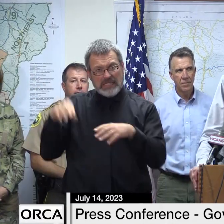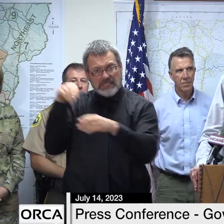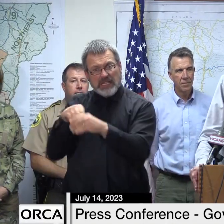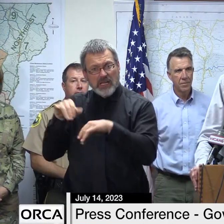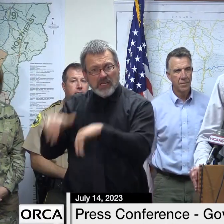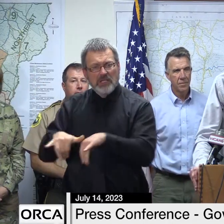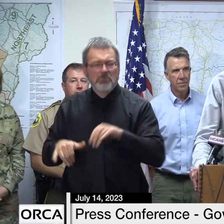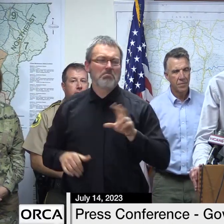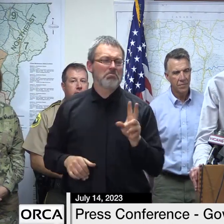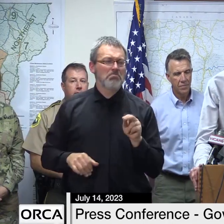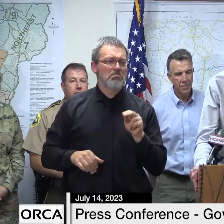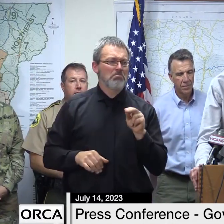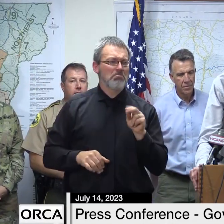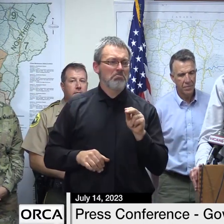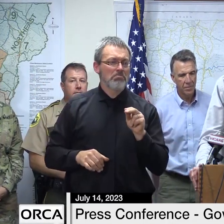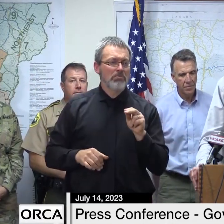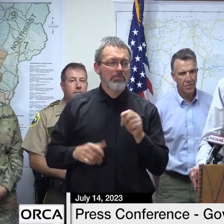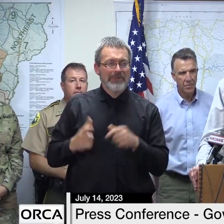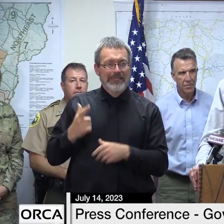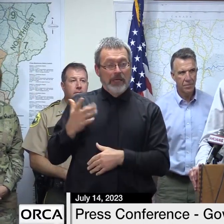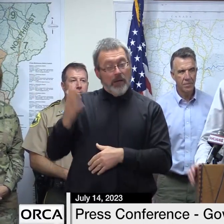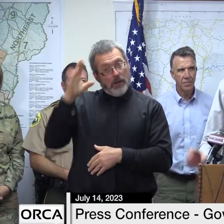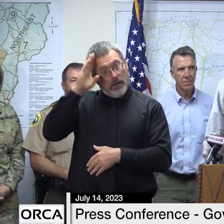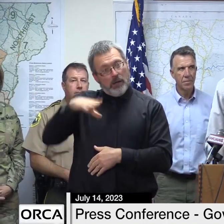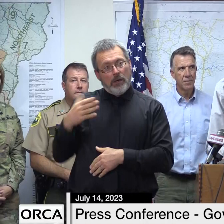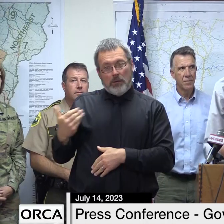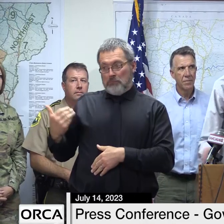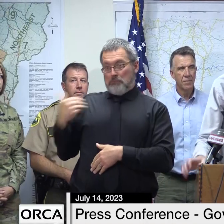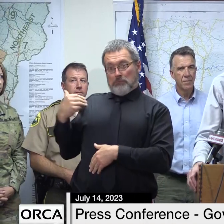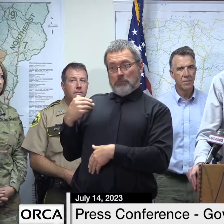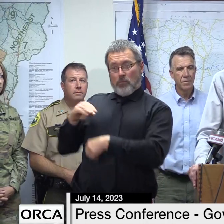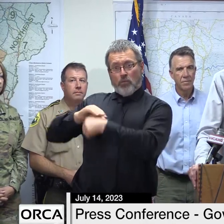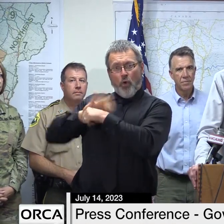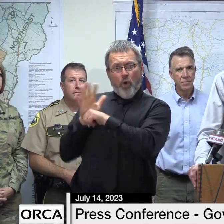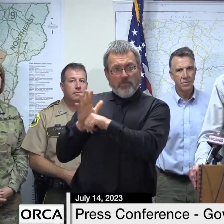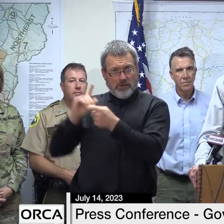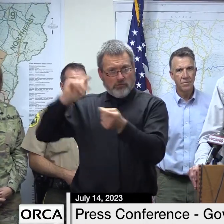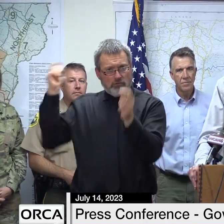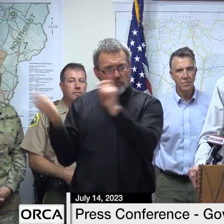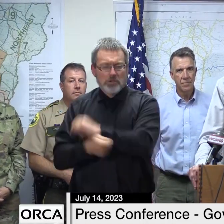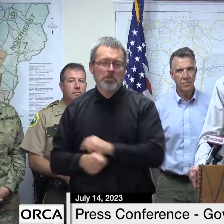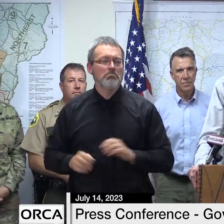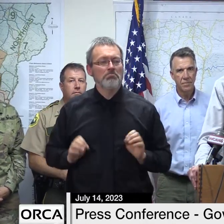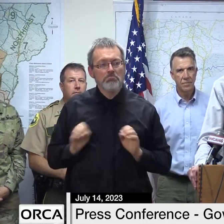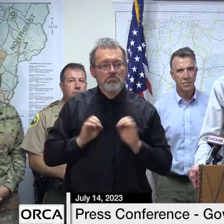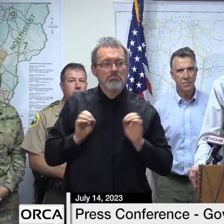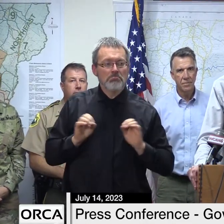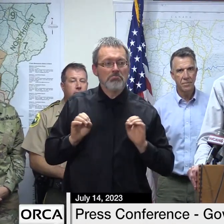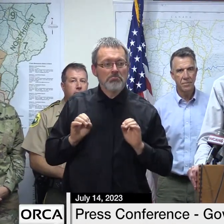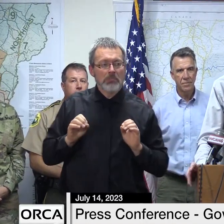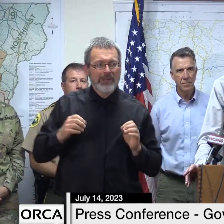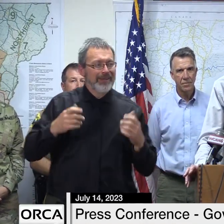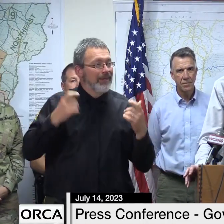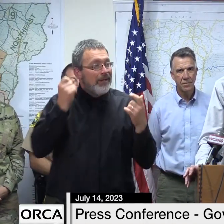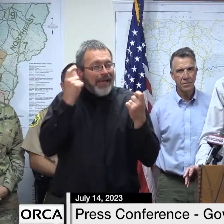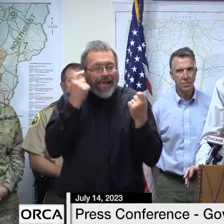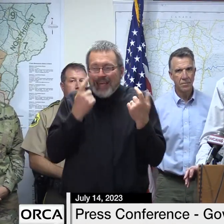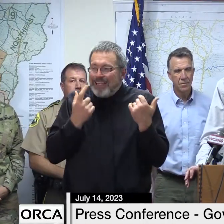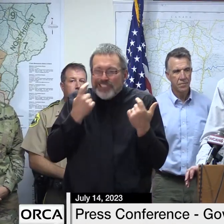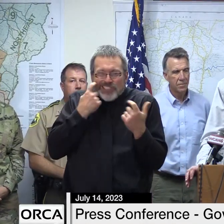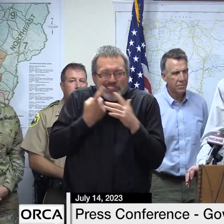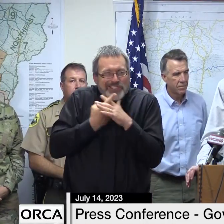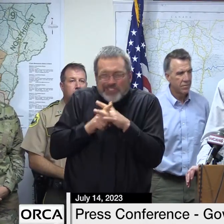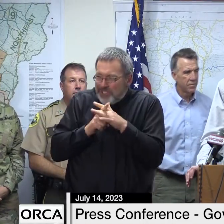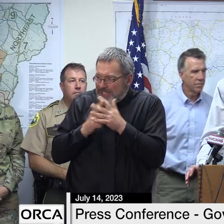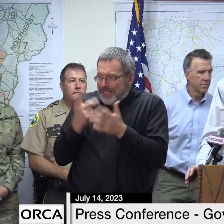levels have not really been altered at the present time. It's obviously very early in the experience, but we're not seeing the kind of summertime